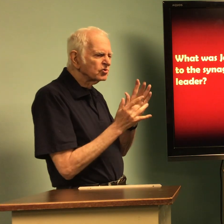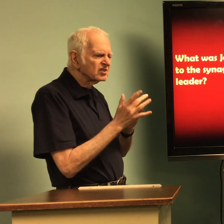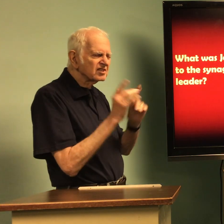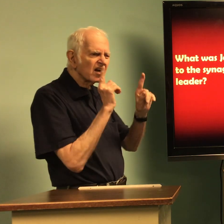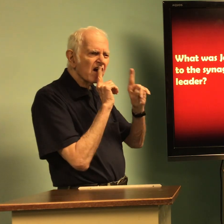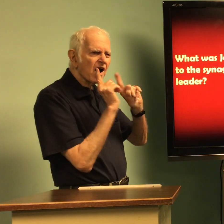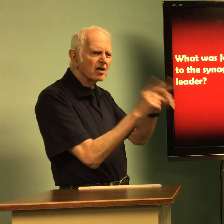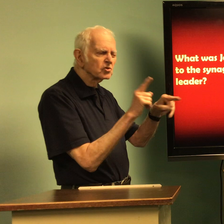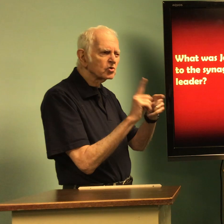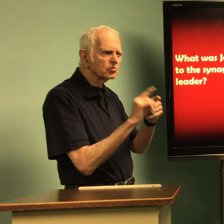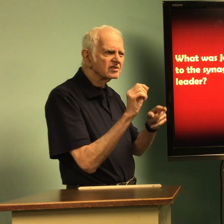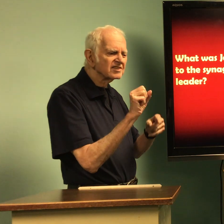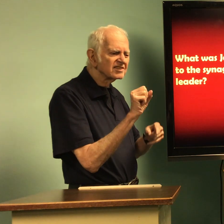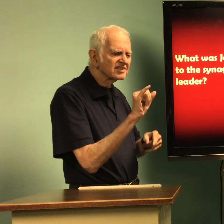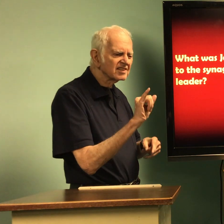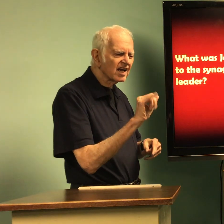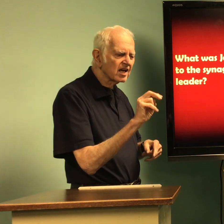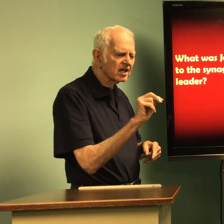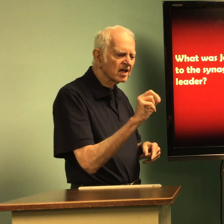What was Jesus' answer to the synagogue leader?